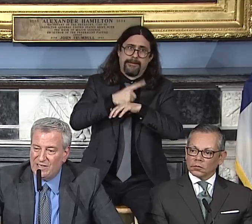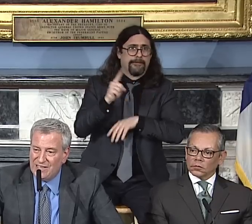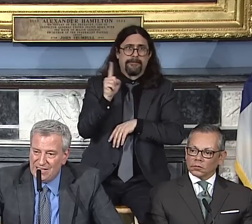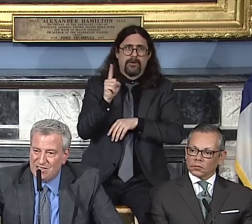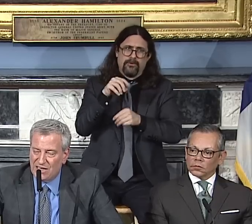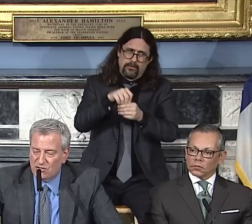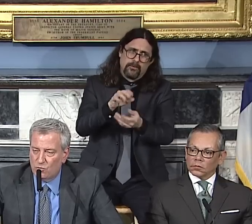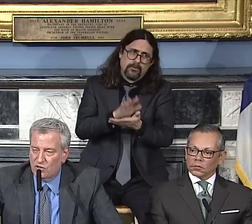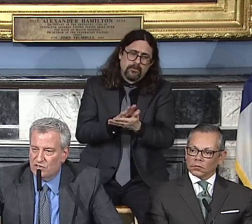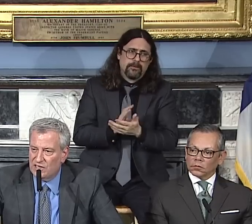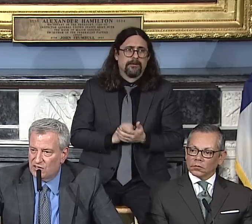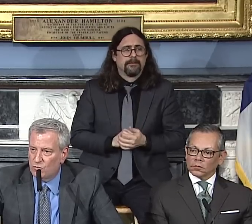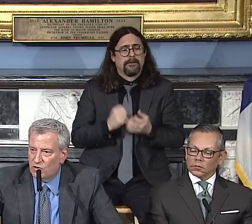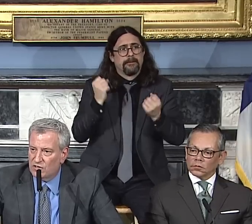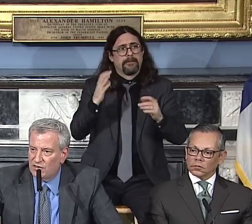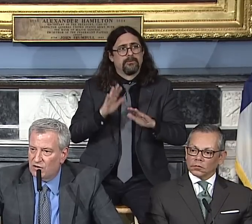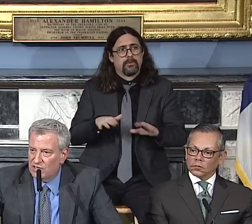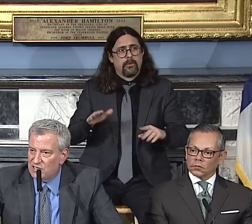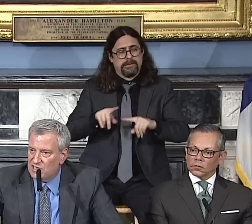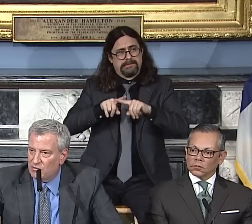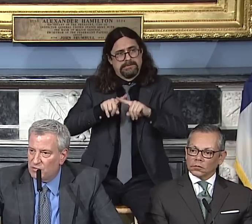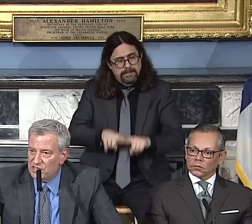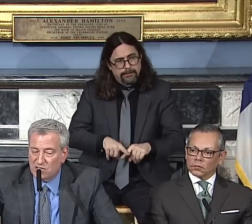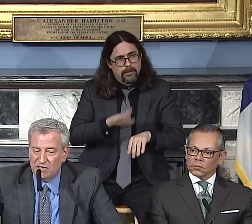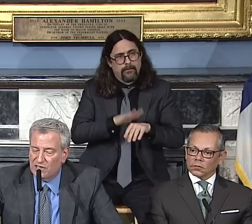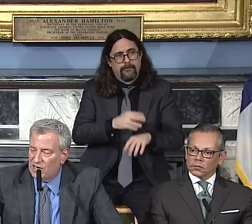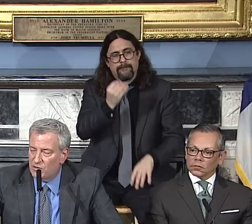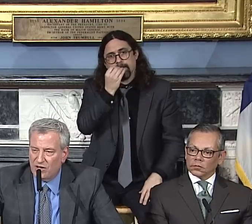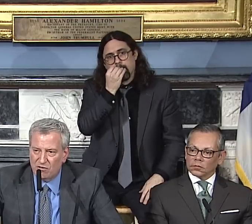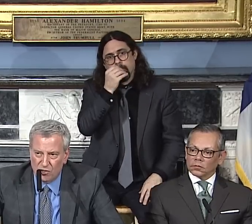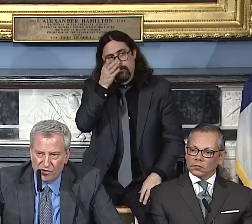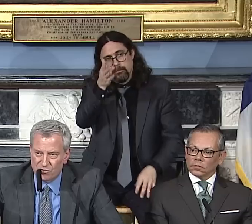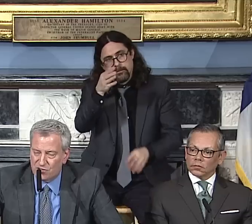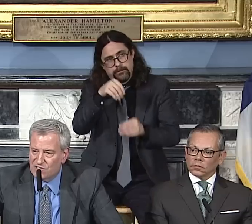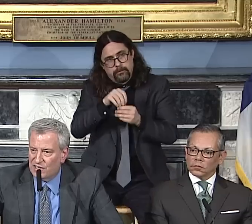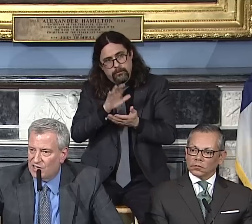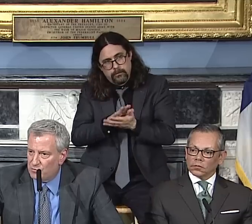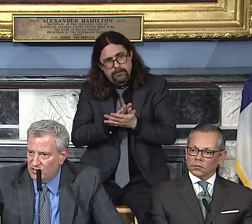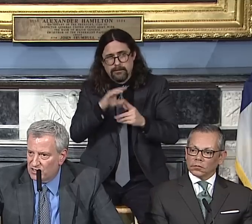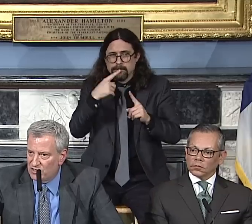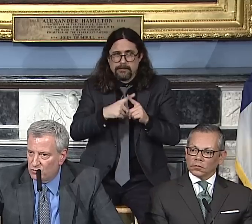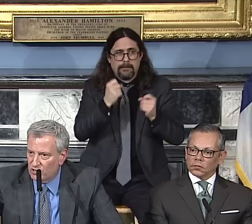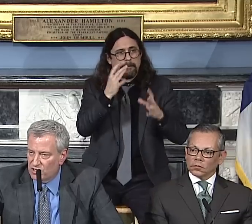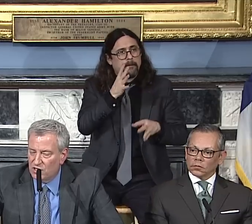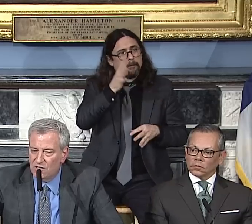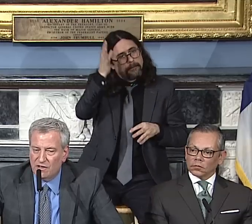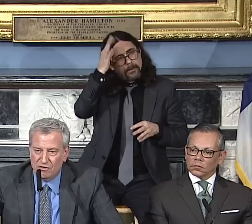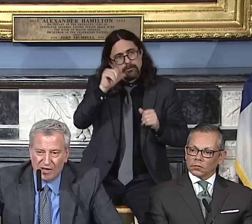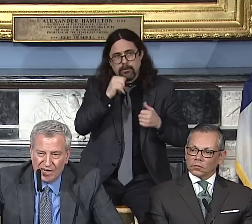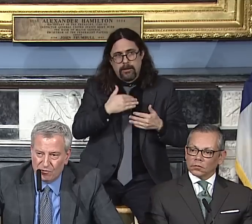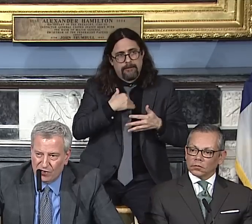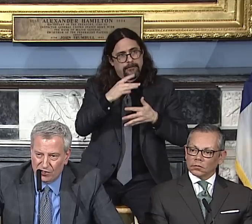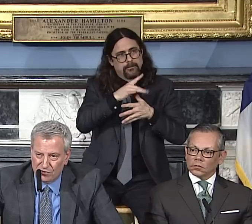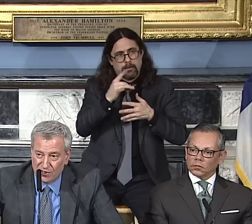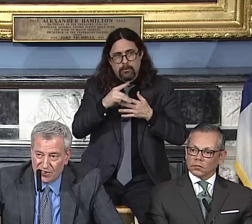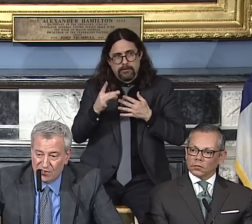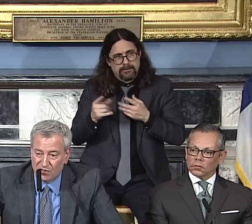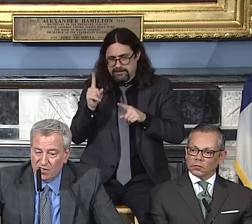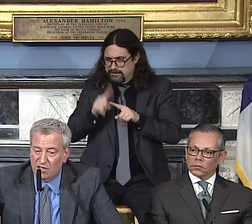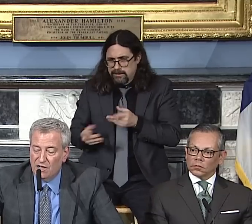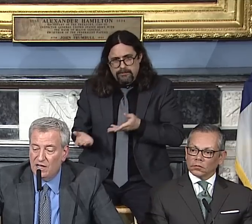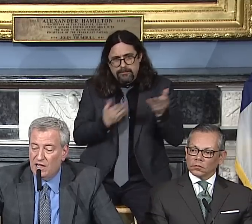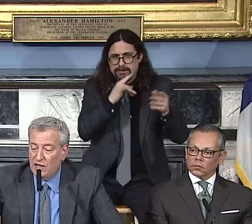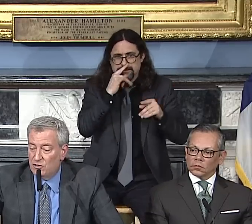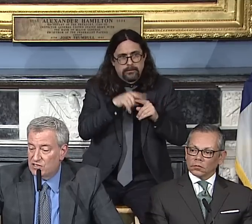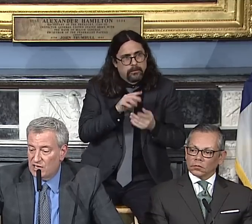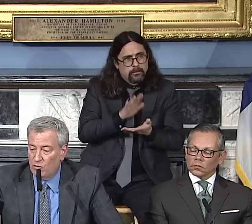people. We need to get to work, that their kids have a place to be. A lot of them have no other choice. They cannot bring their kid to work. They do not have a relative who can take their